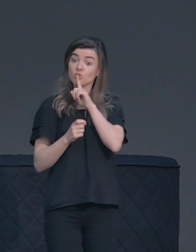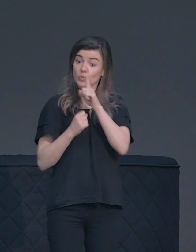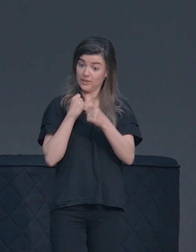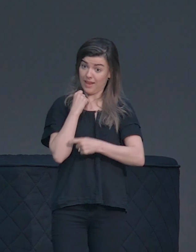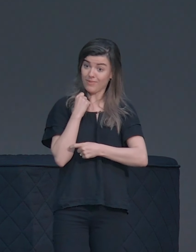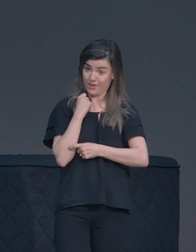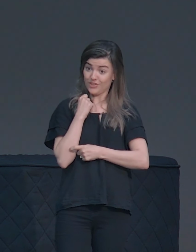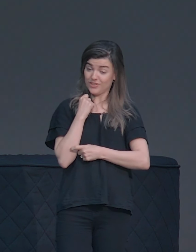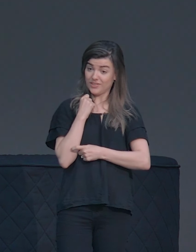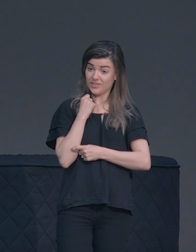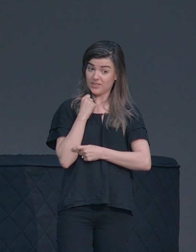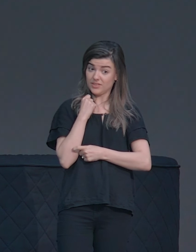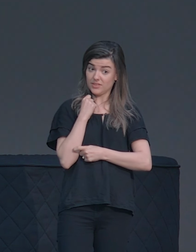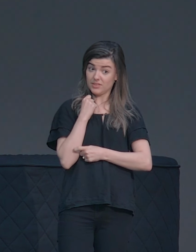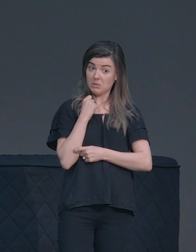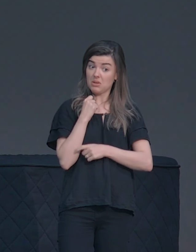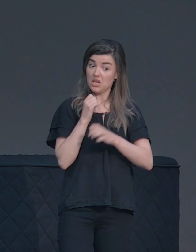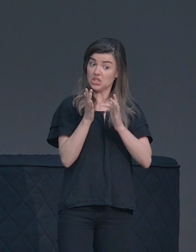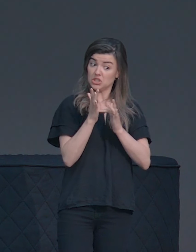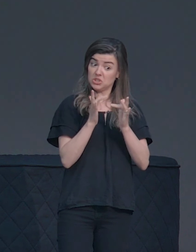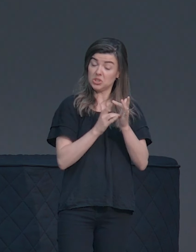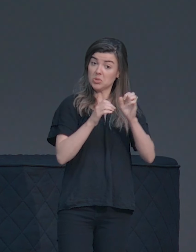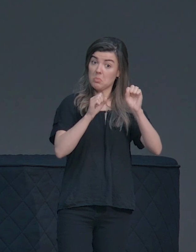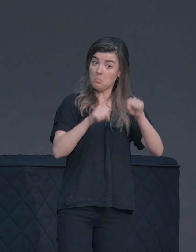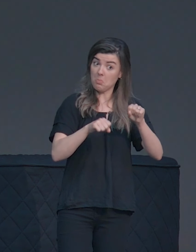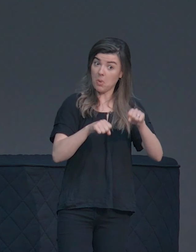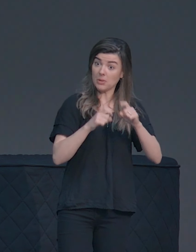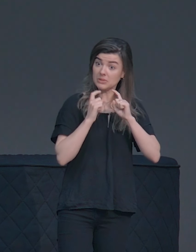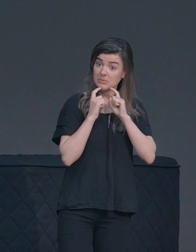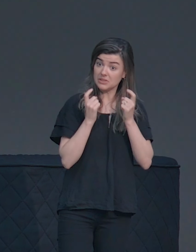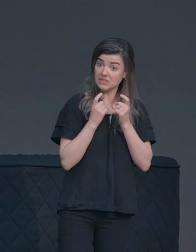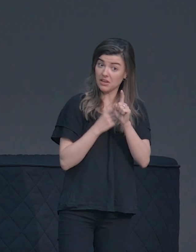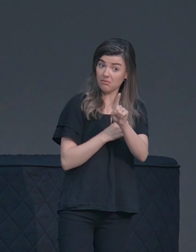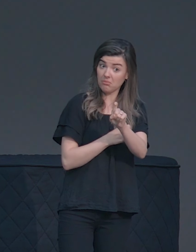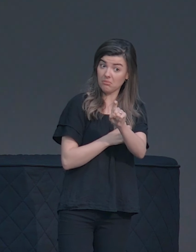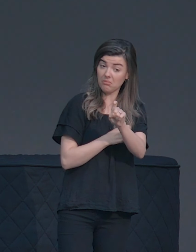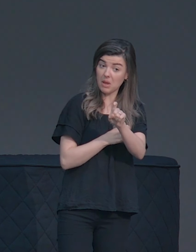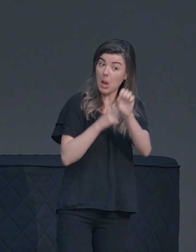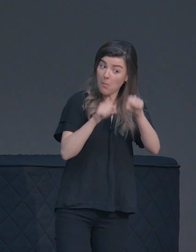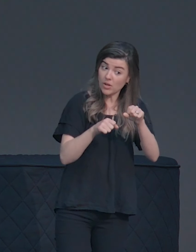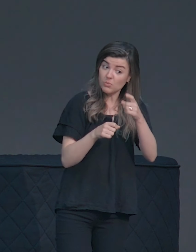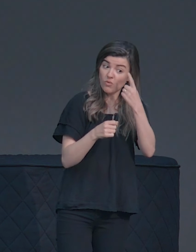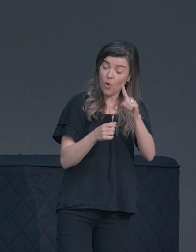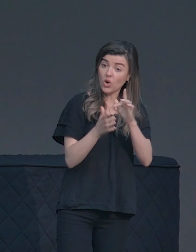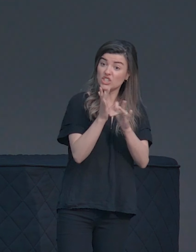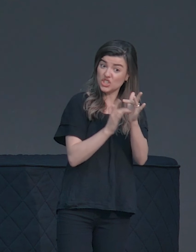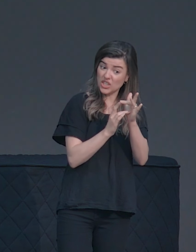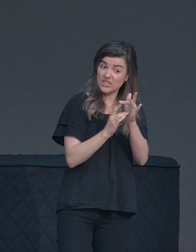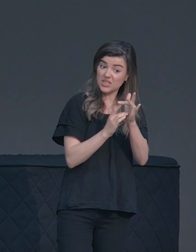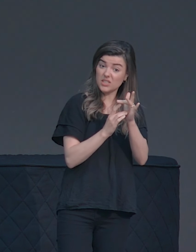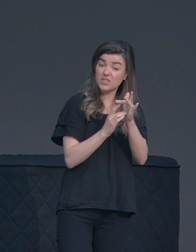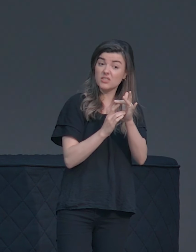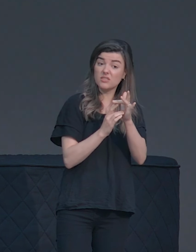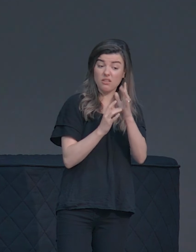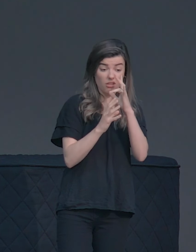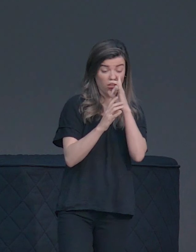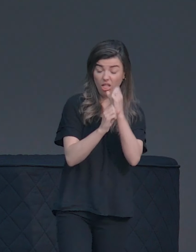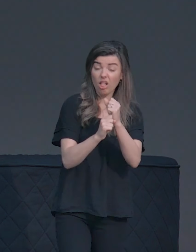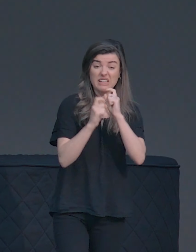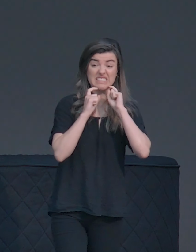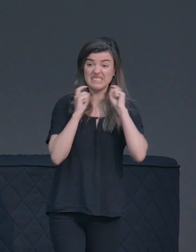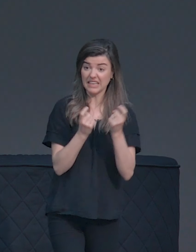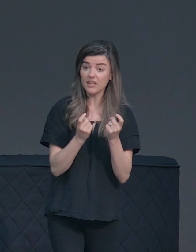temptations, could Jesus have committed sin here? Could Jesus have given in to Satan's